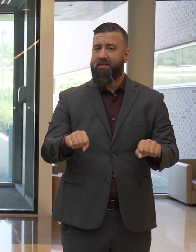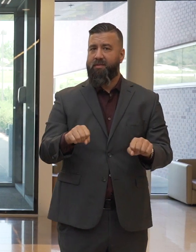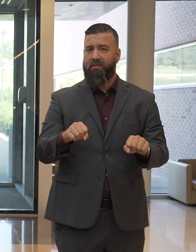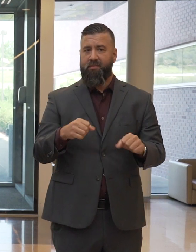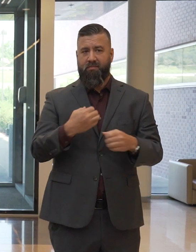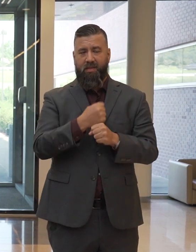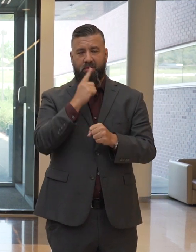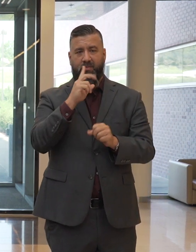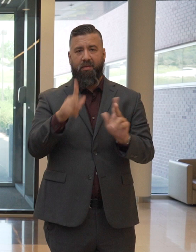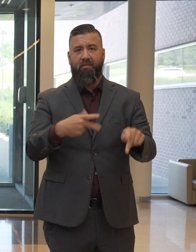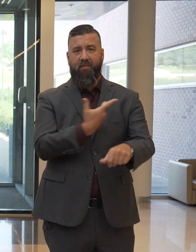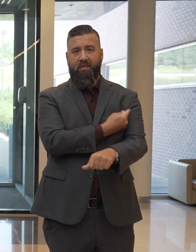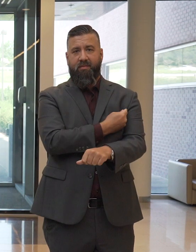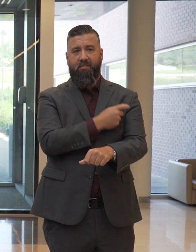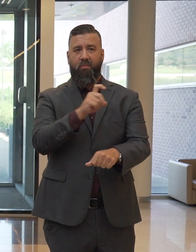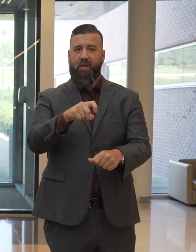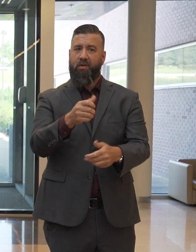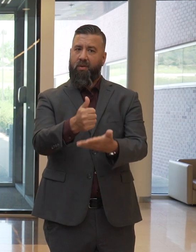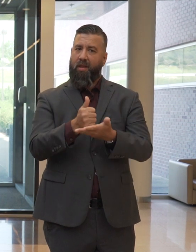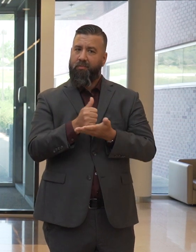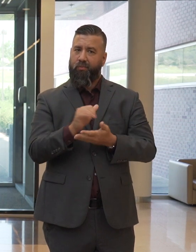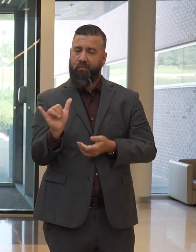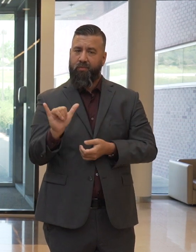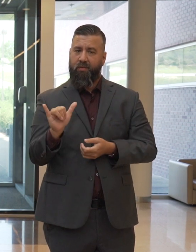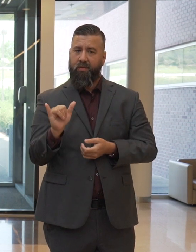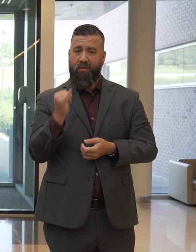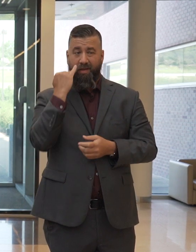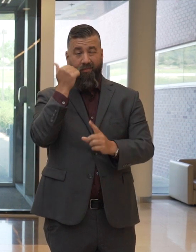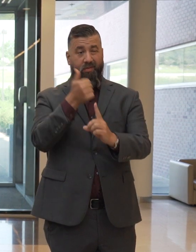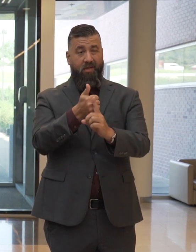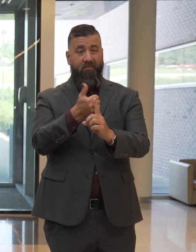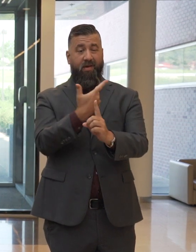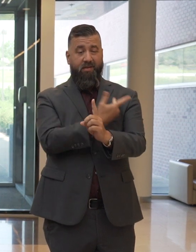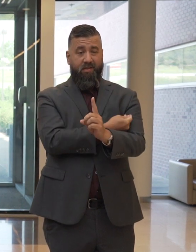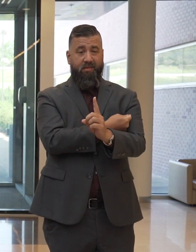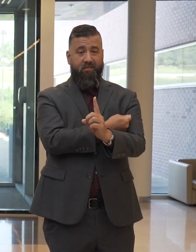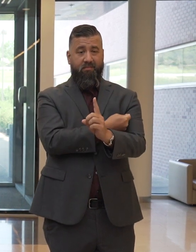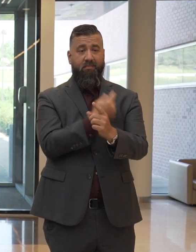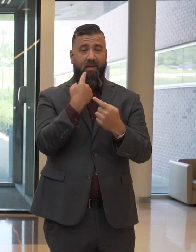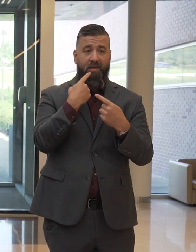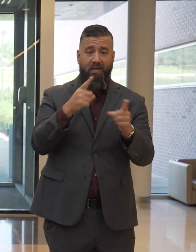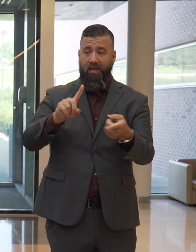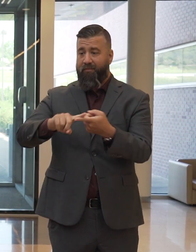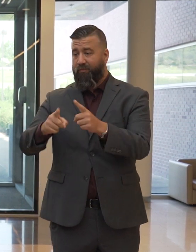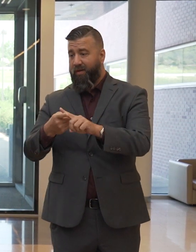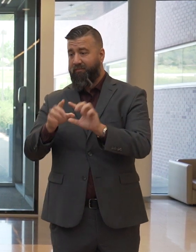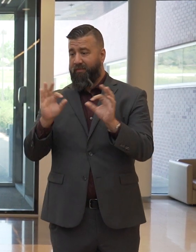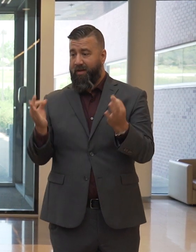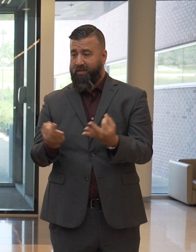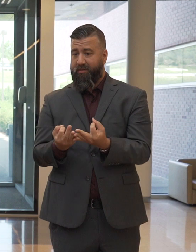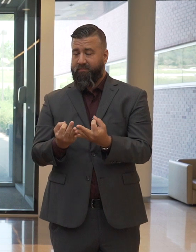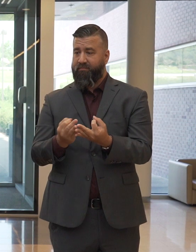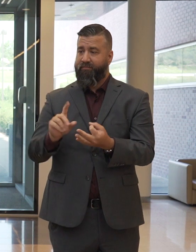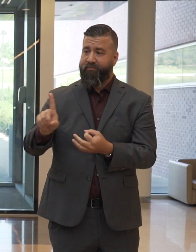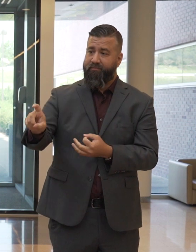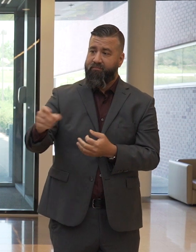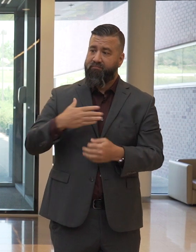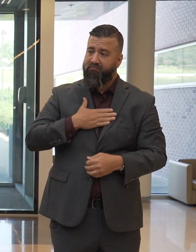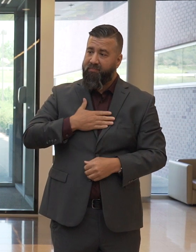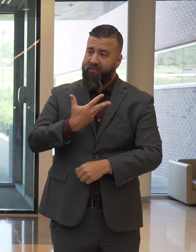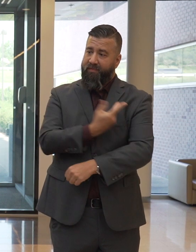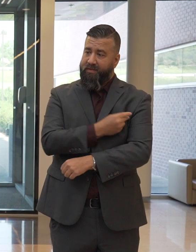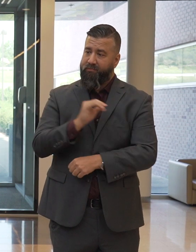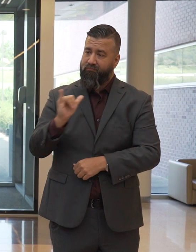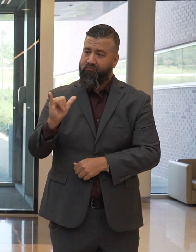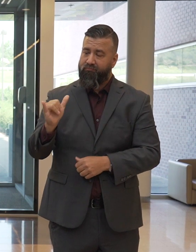people vaccinated, but we need your help too. If you have been vaccinated, tell a friend or a loved one and ask them to get vaccinated